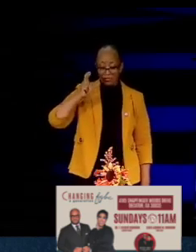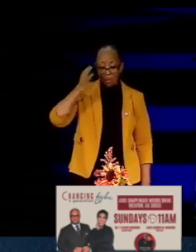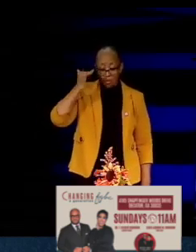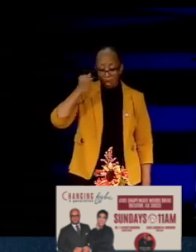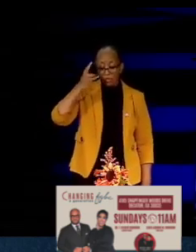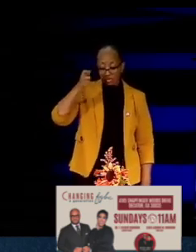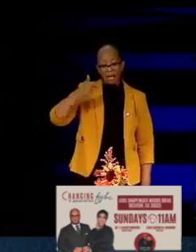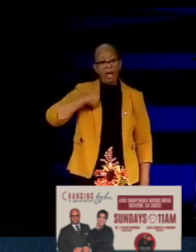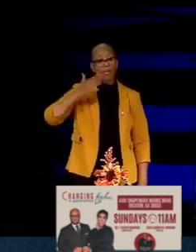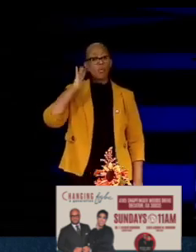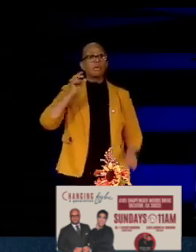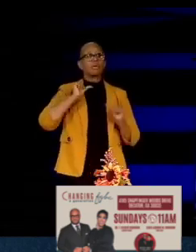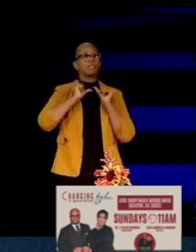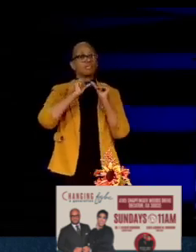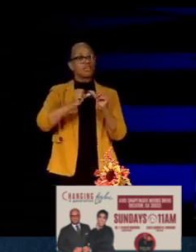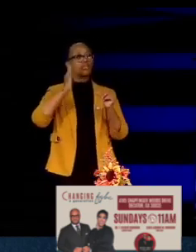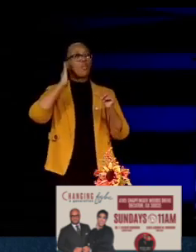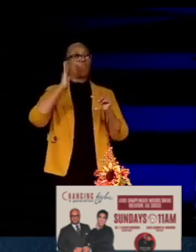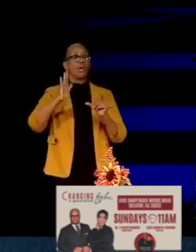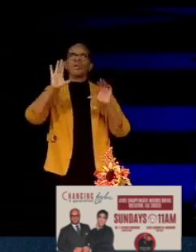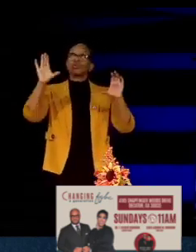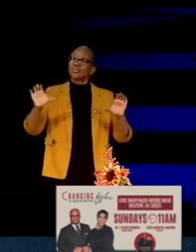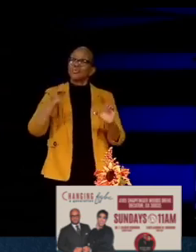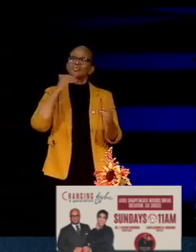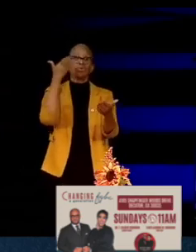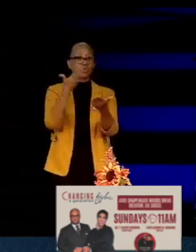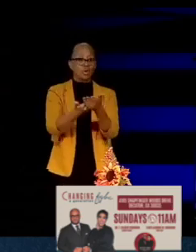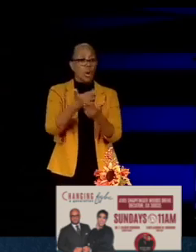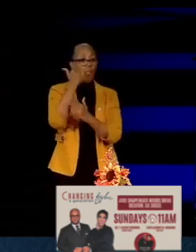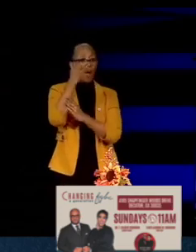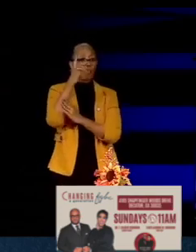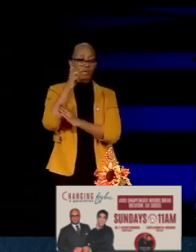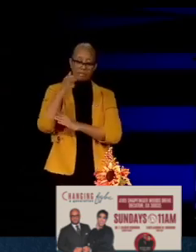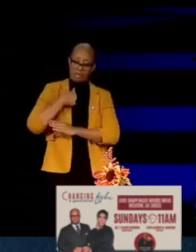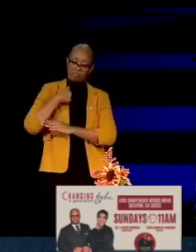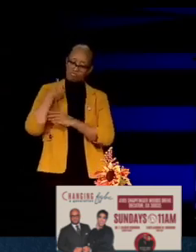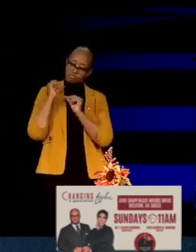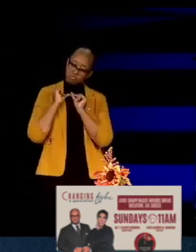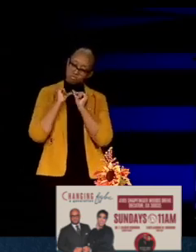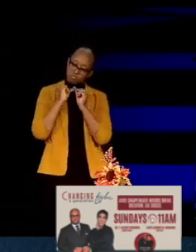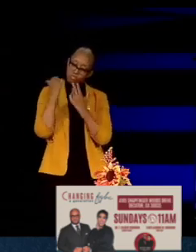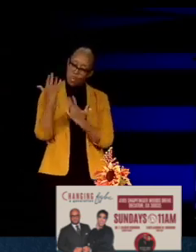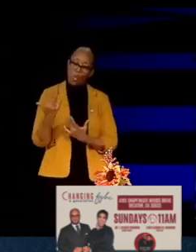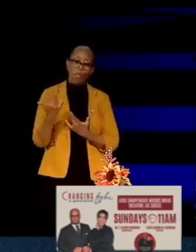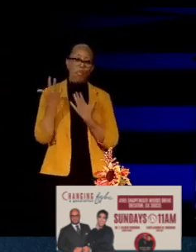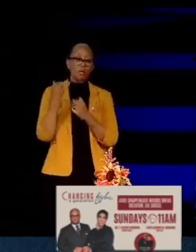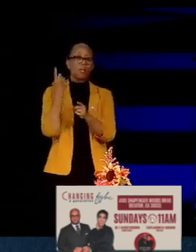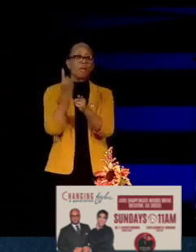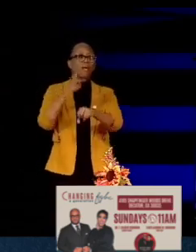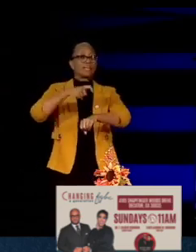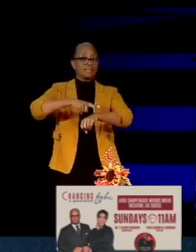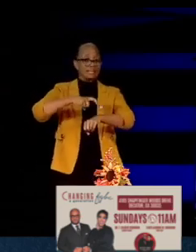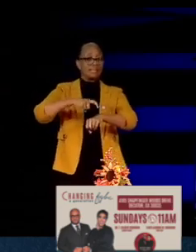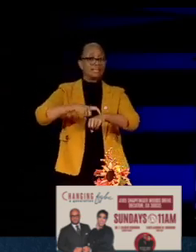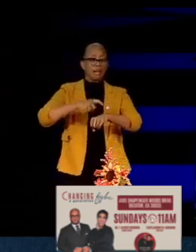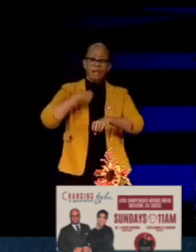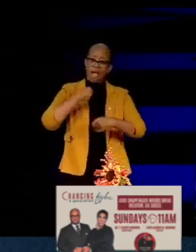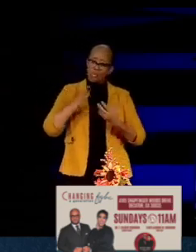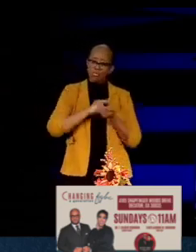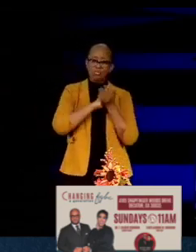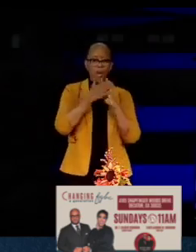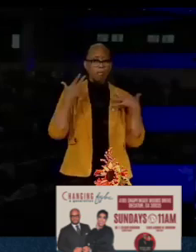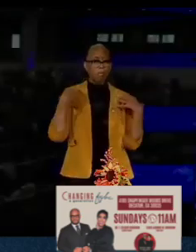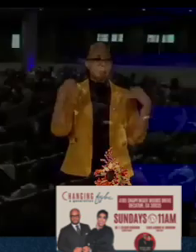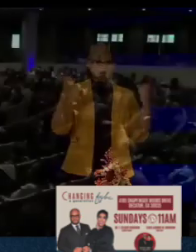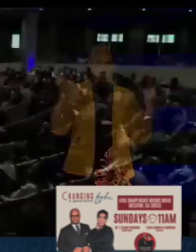I will continue to do good because I'm waiting on my due season." I wish you get bold enough to